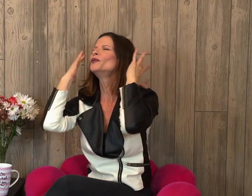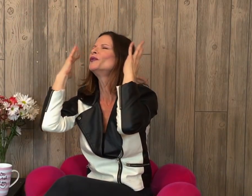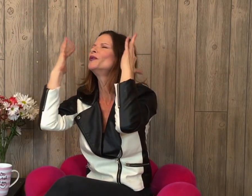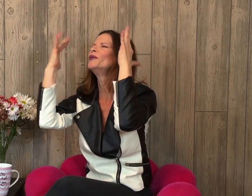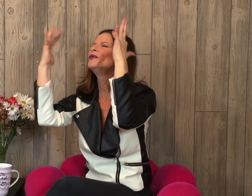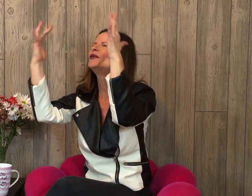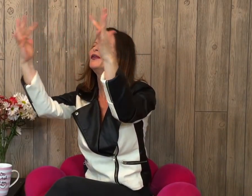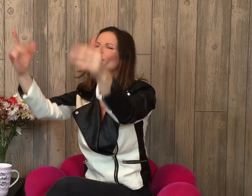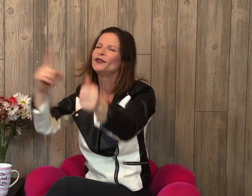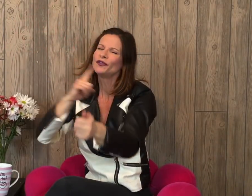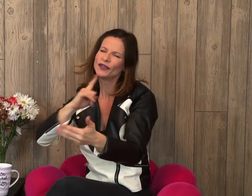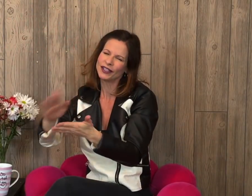around.